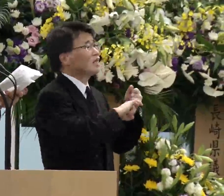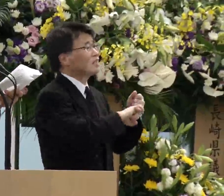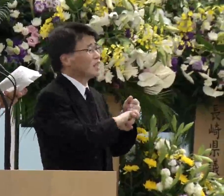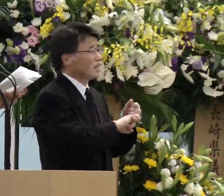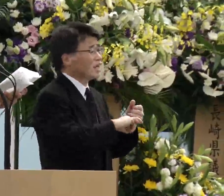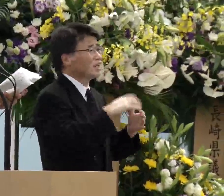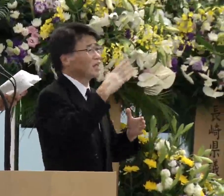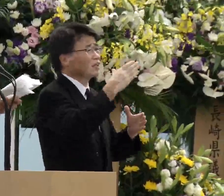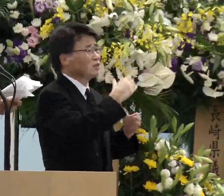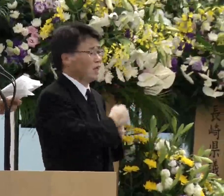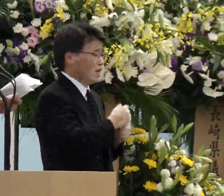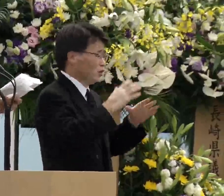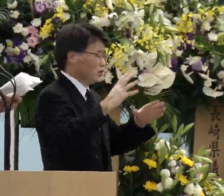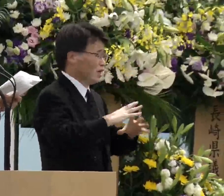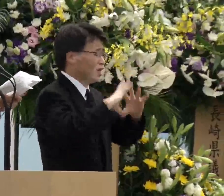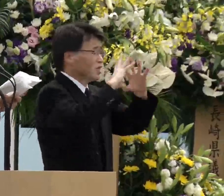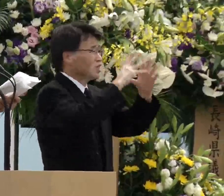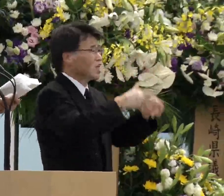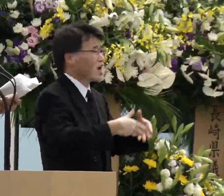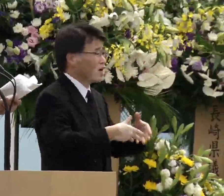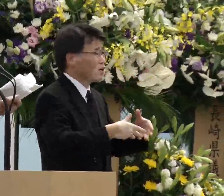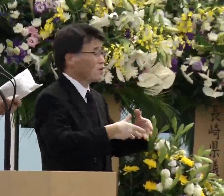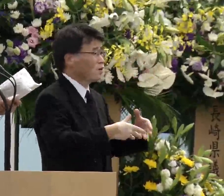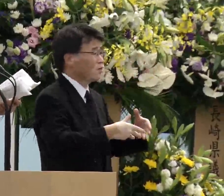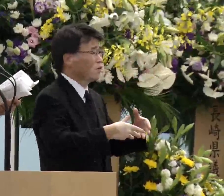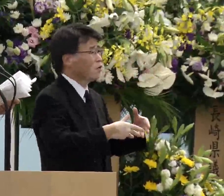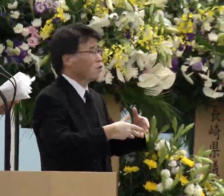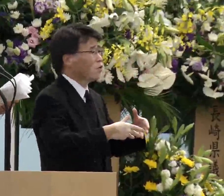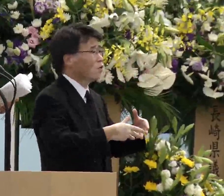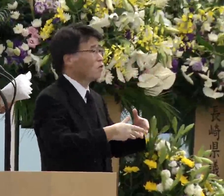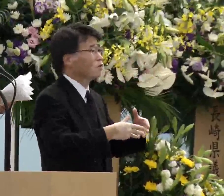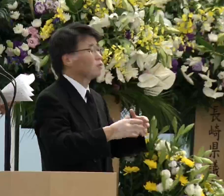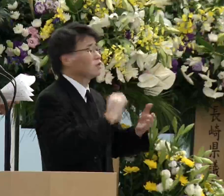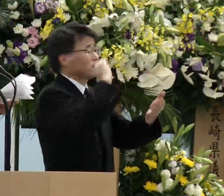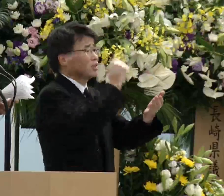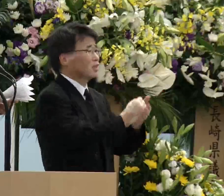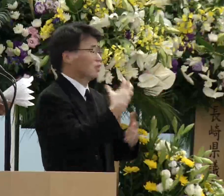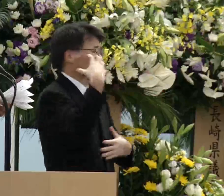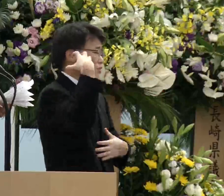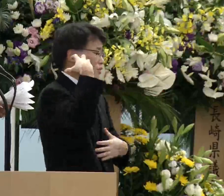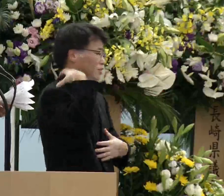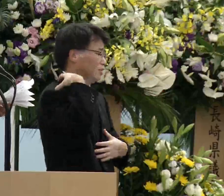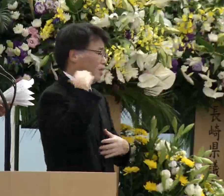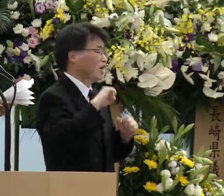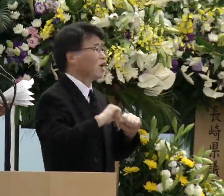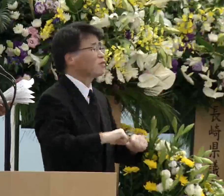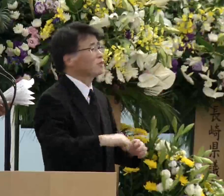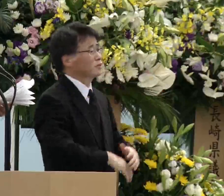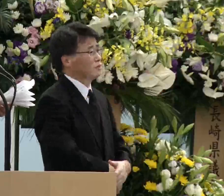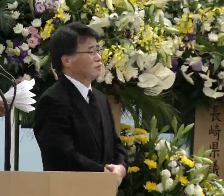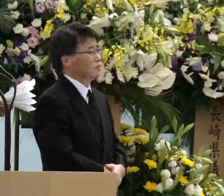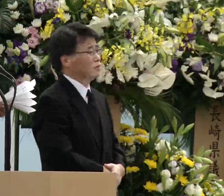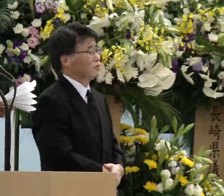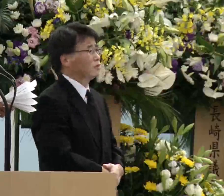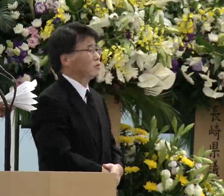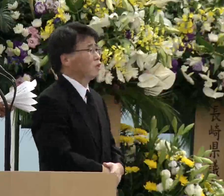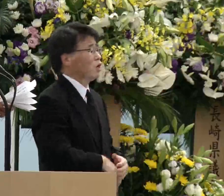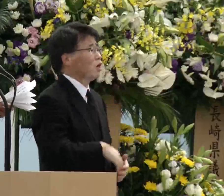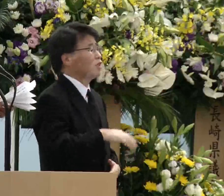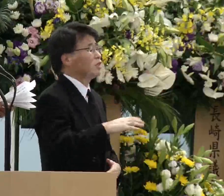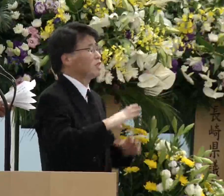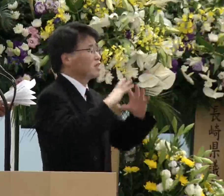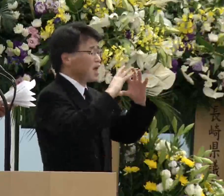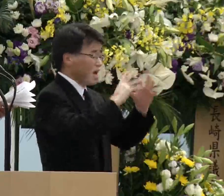responsibility to bring about a world free of nuclear weapons without fail. We have a duty to continue